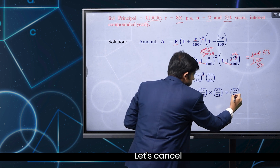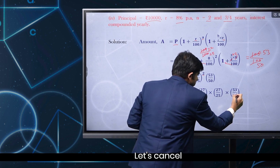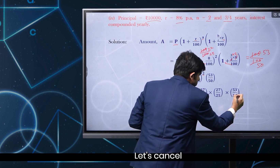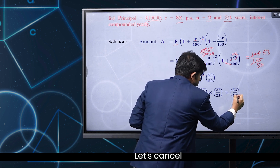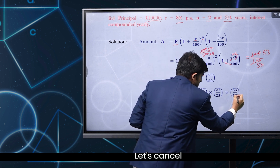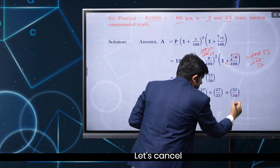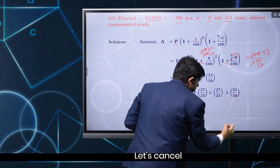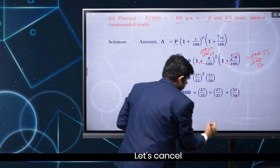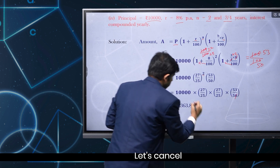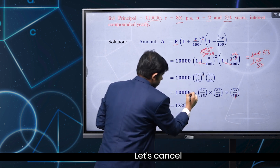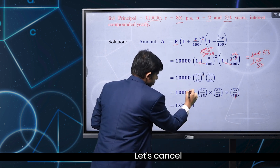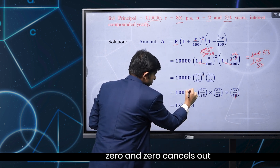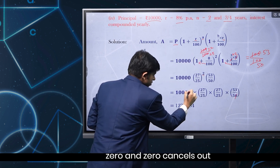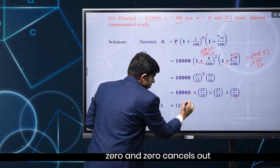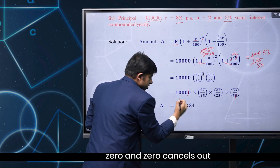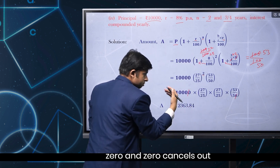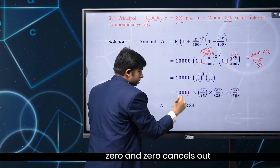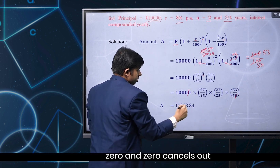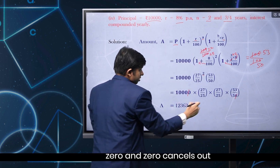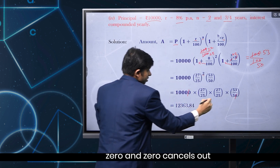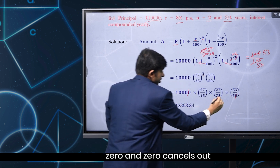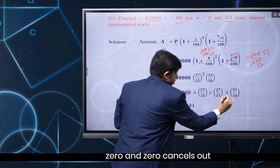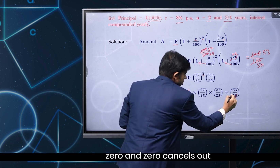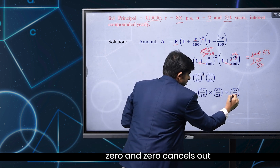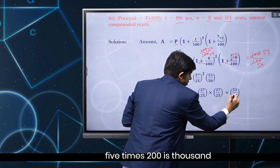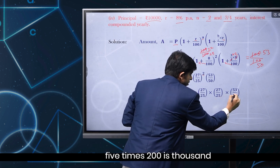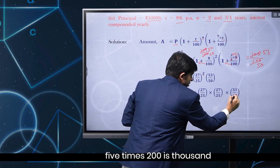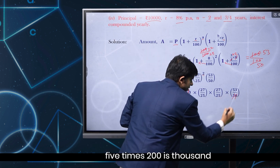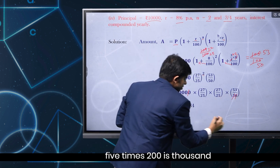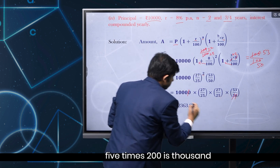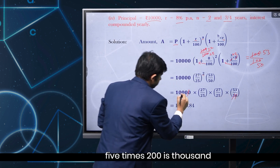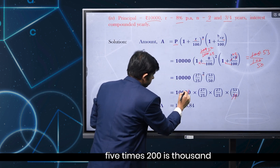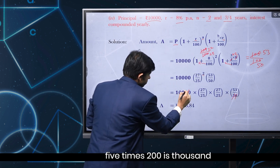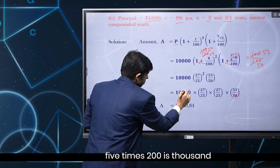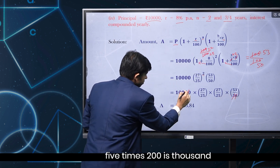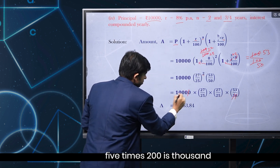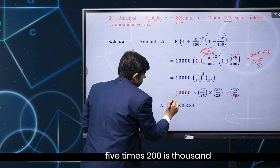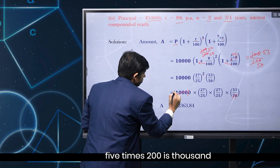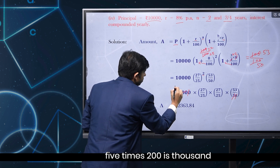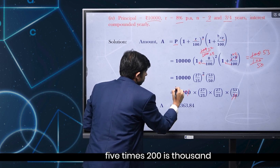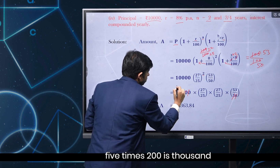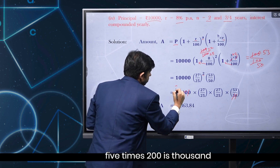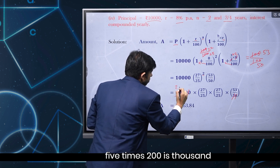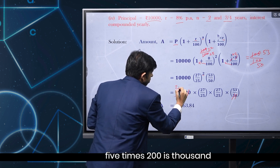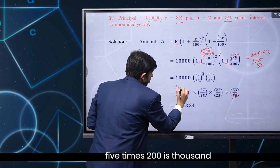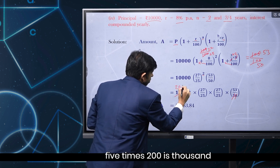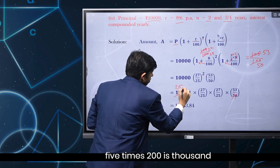cancel. 0 and 0 cancels out. 5 times 200 is